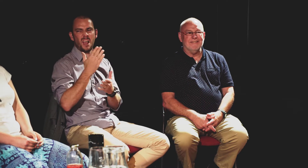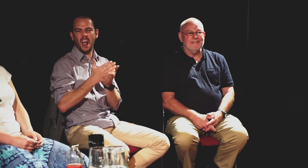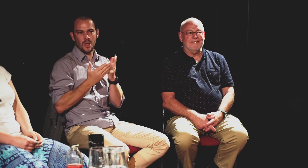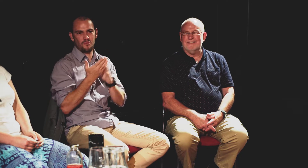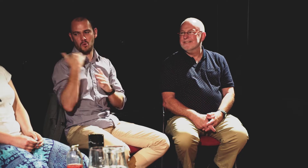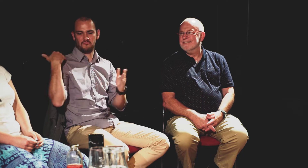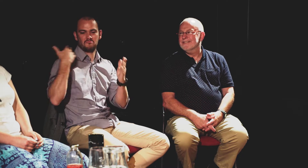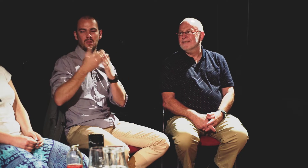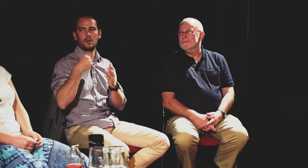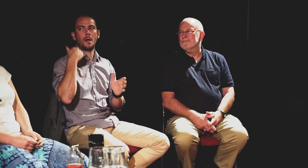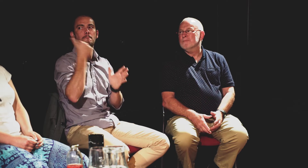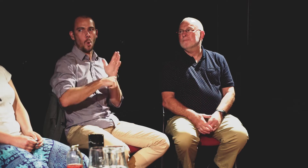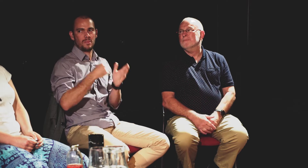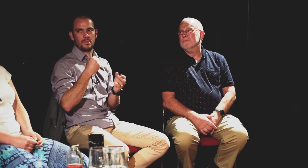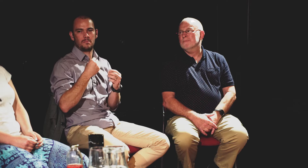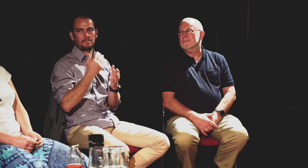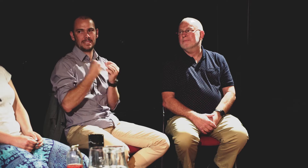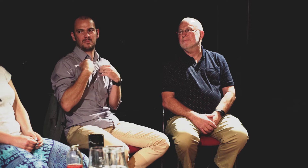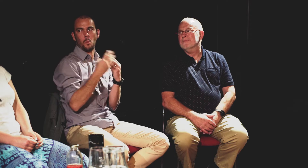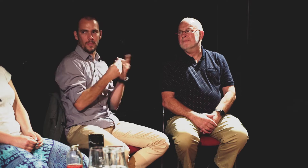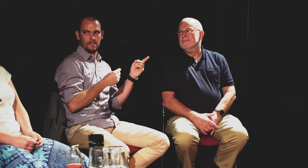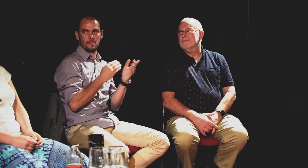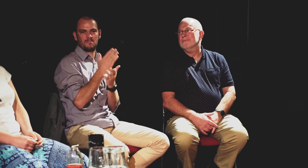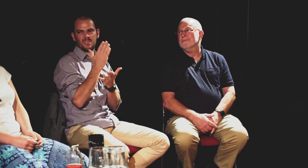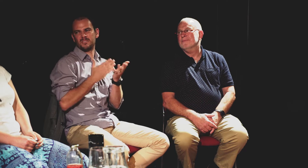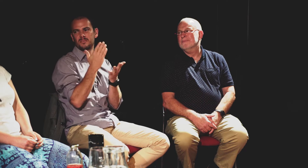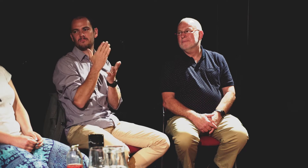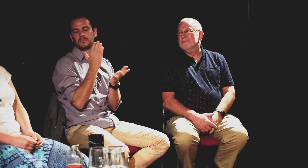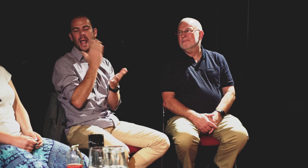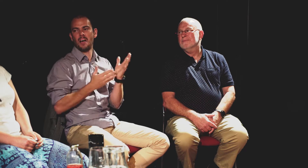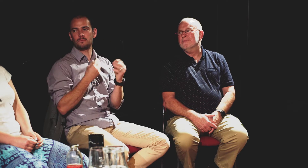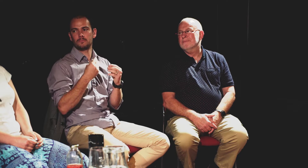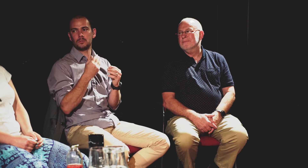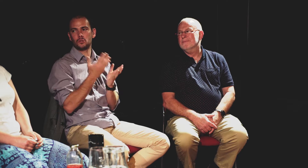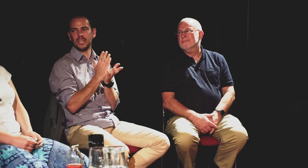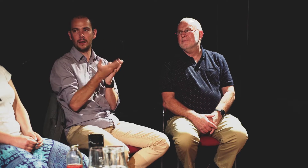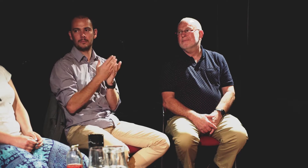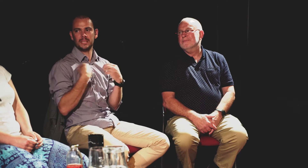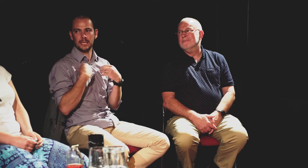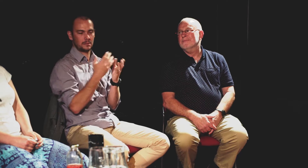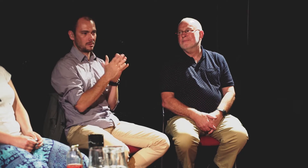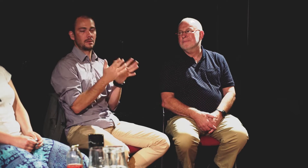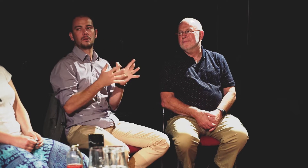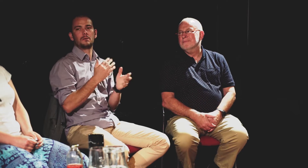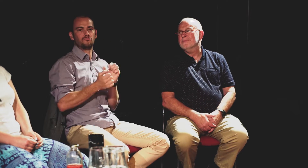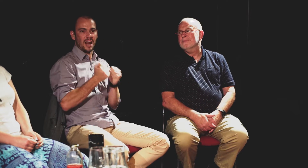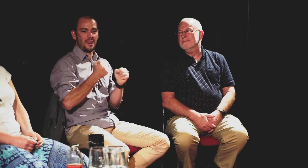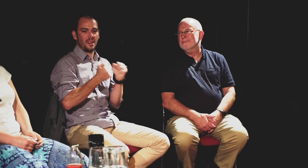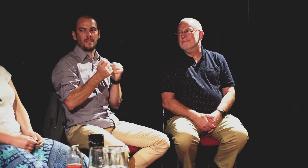Well, over the course of my work, I saved some money, and then I was able to buy the business myself. So I did that with my father and my brother, and